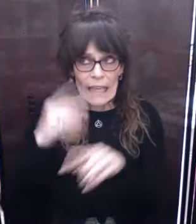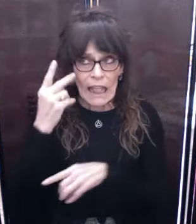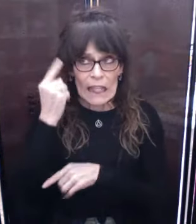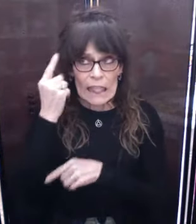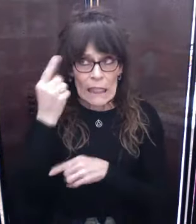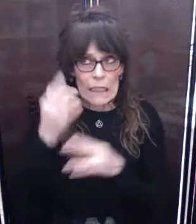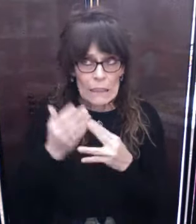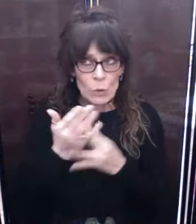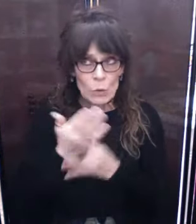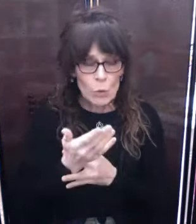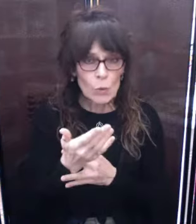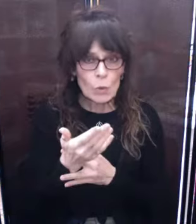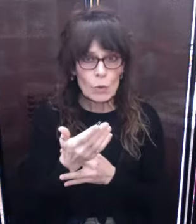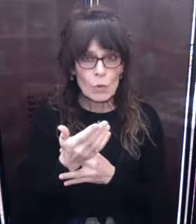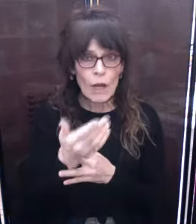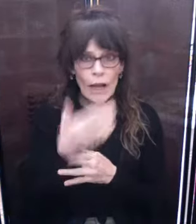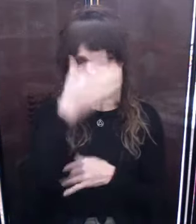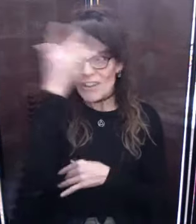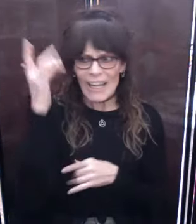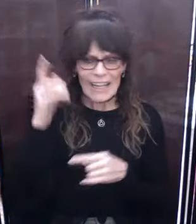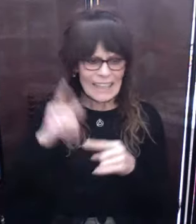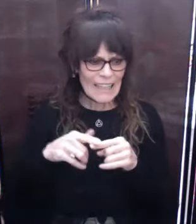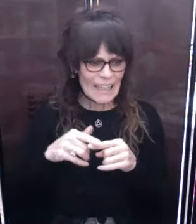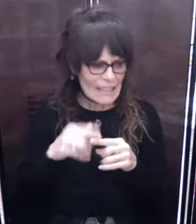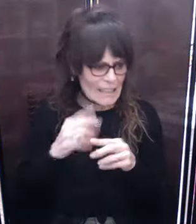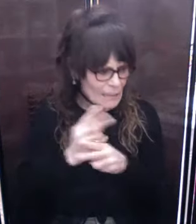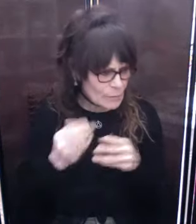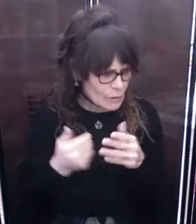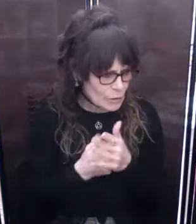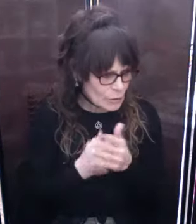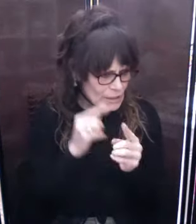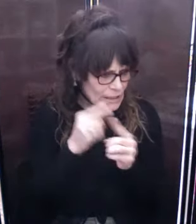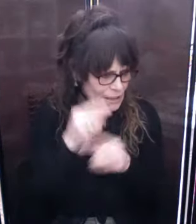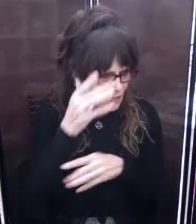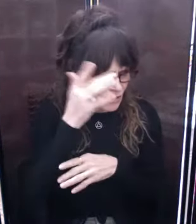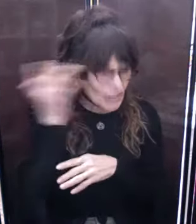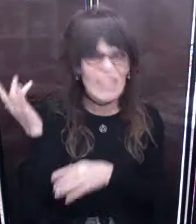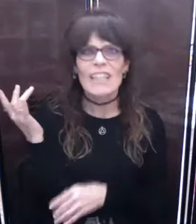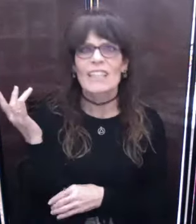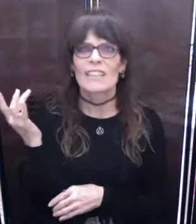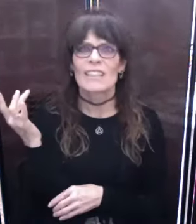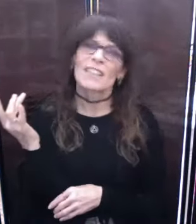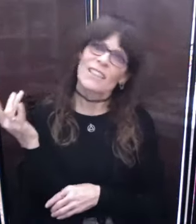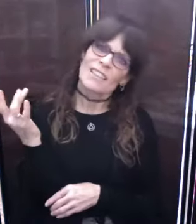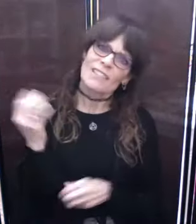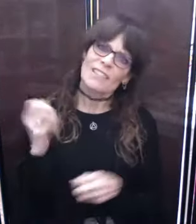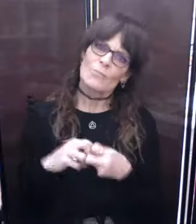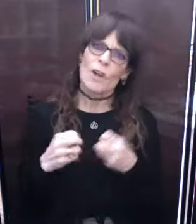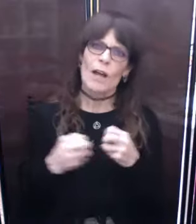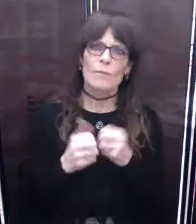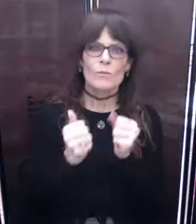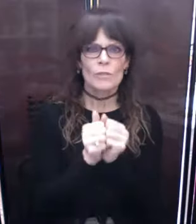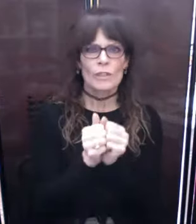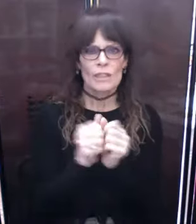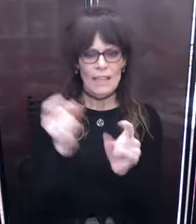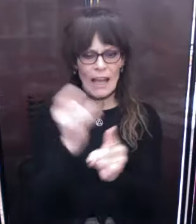that I can keep it green right up until I forget. That's the problem with an alcoholic mind. I remember not to